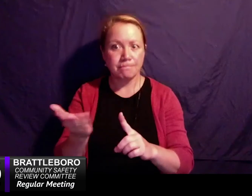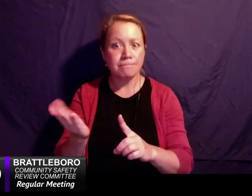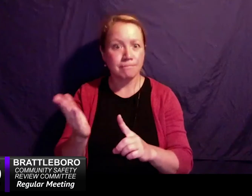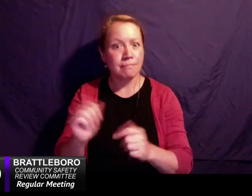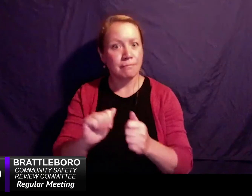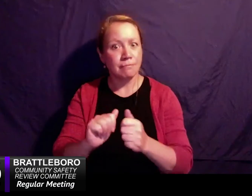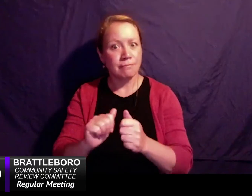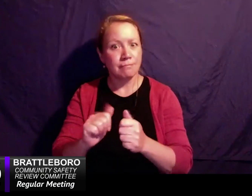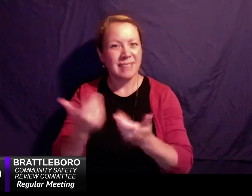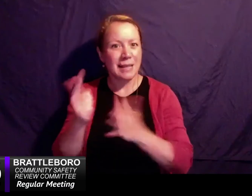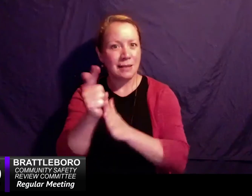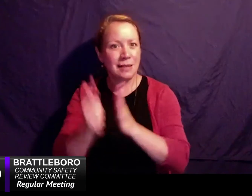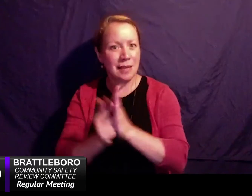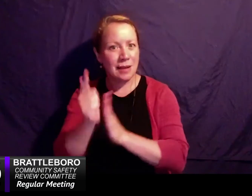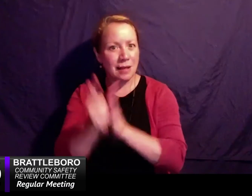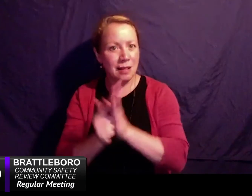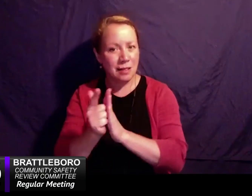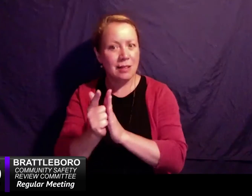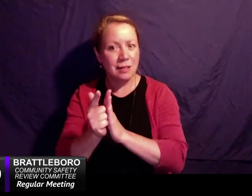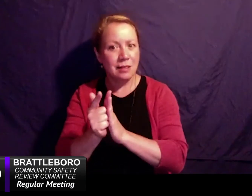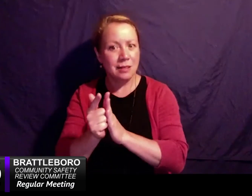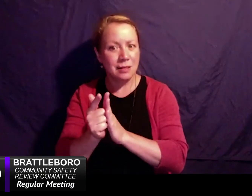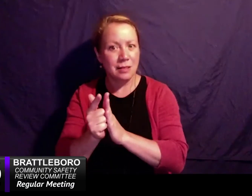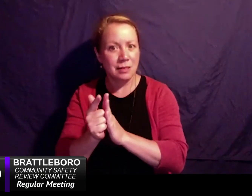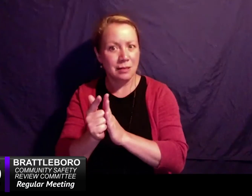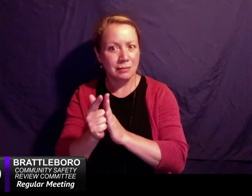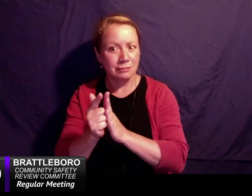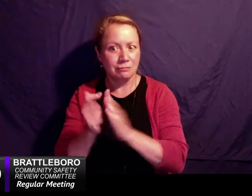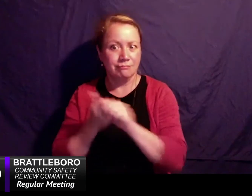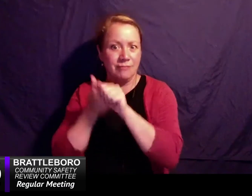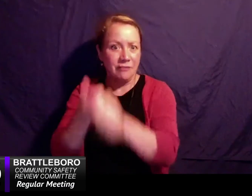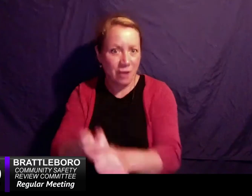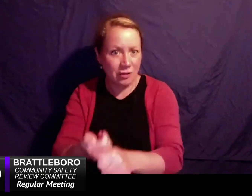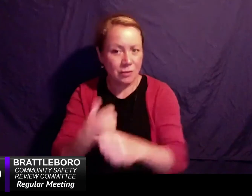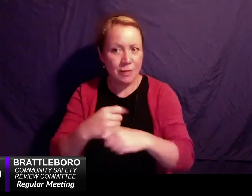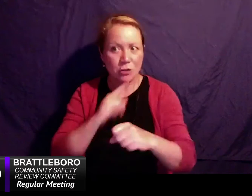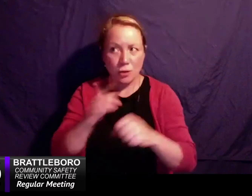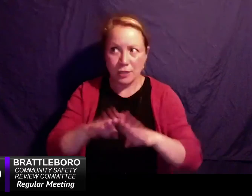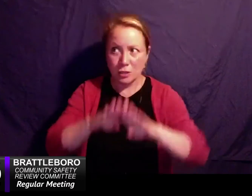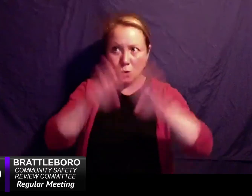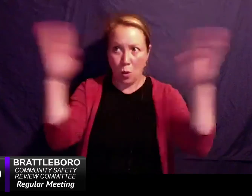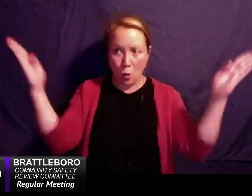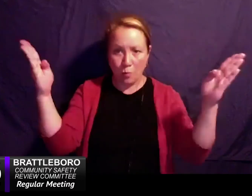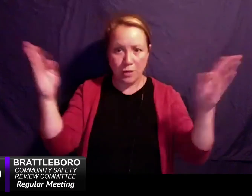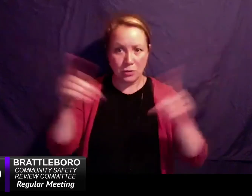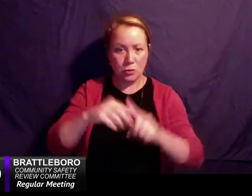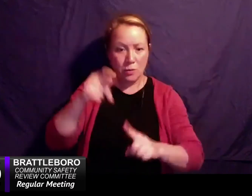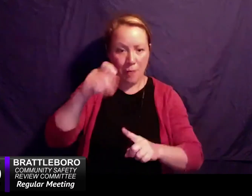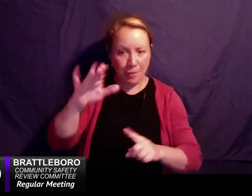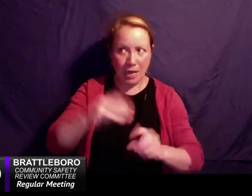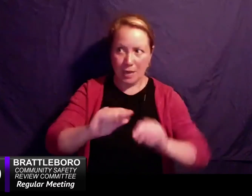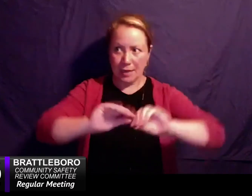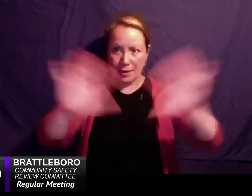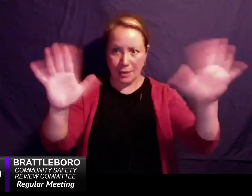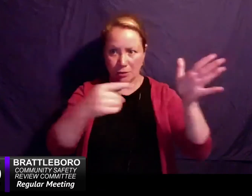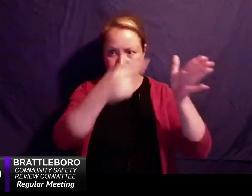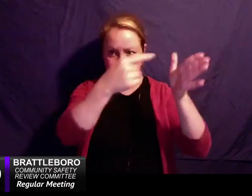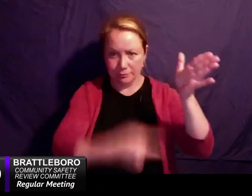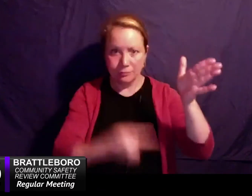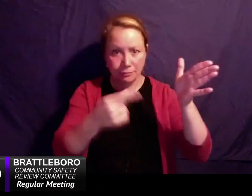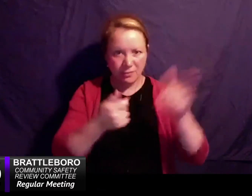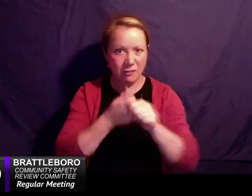the legal call to ensure that this process is transparent and open to the public. And